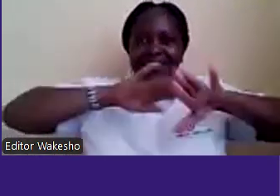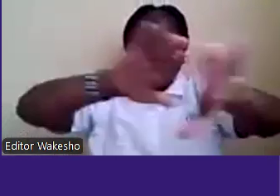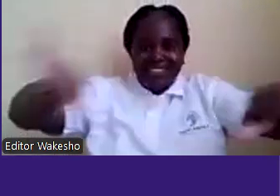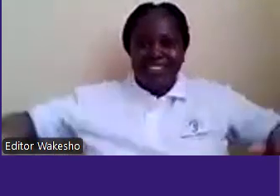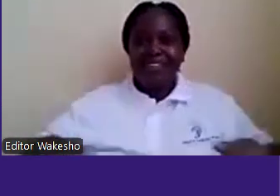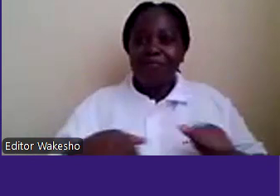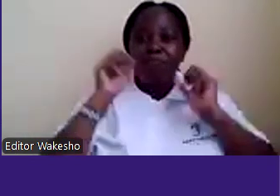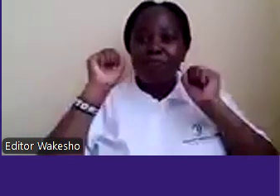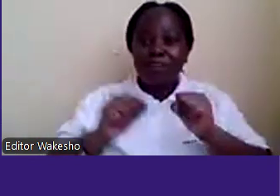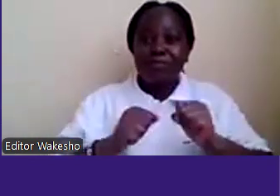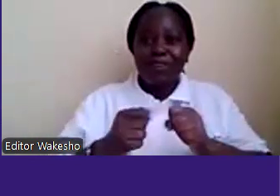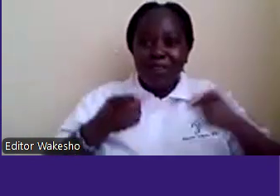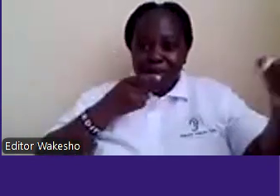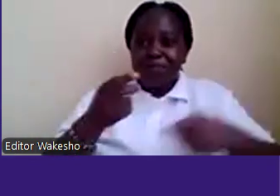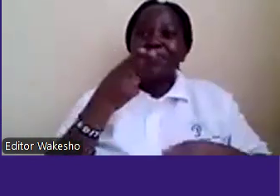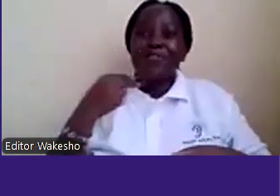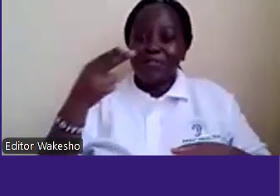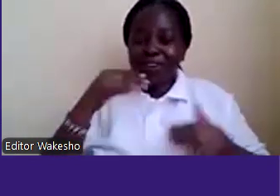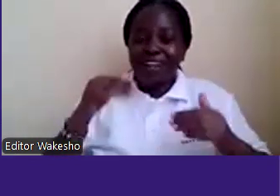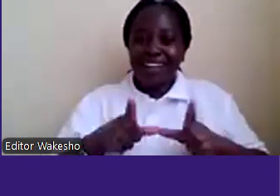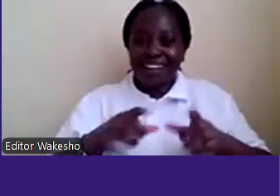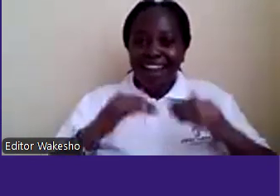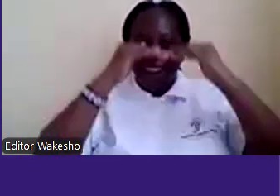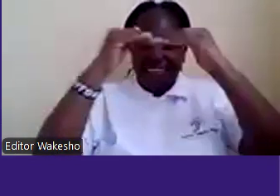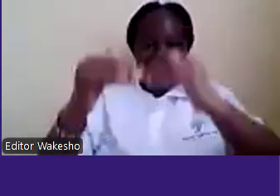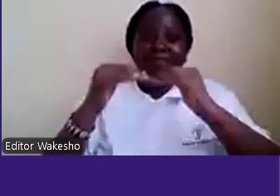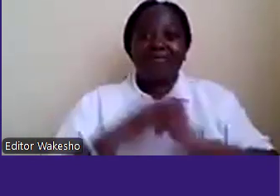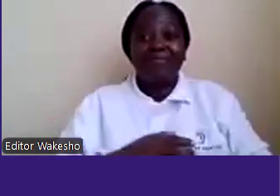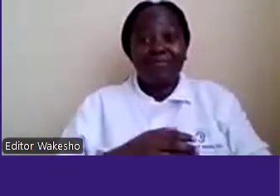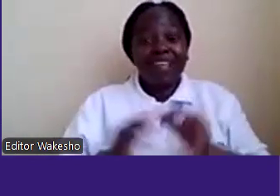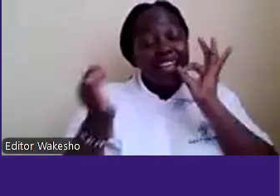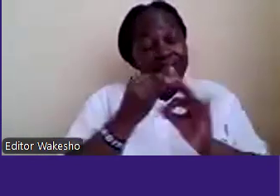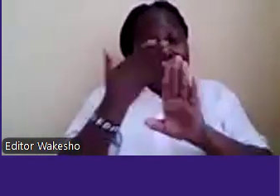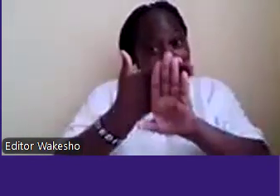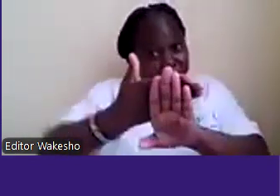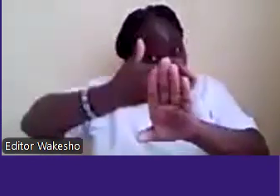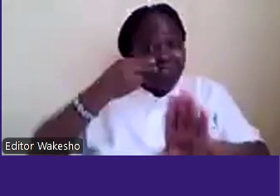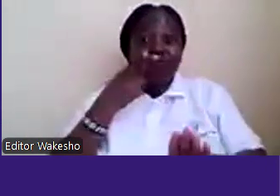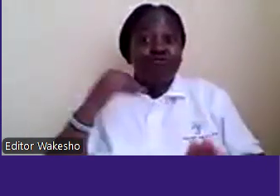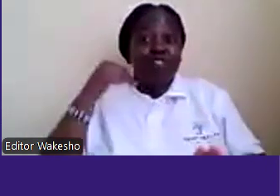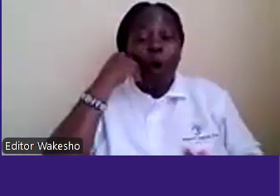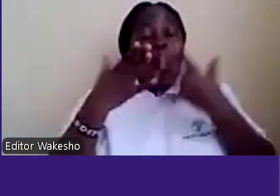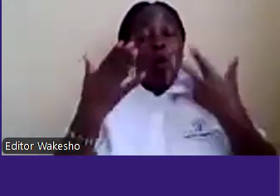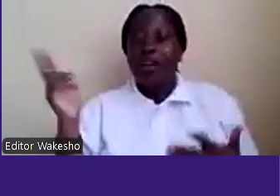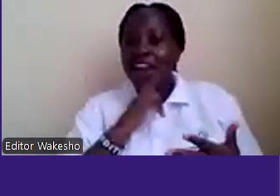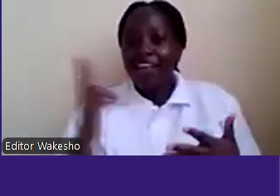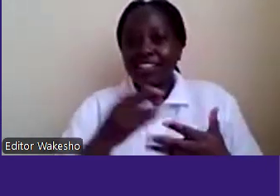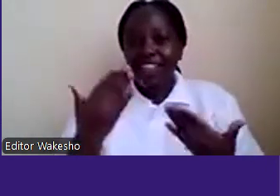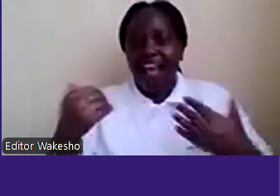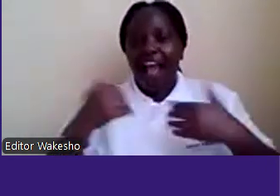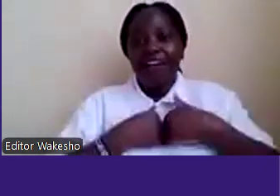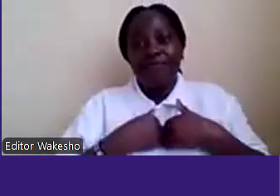important, especially if you are pre-diabetic or you have certain risk factors, right? So early detection helps with